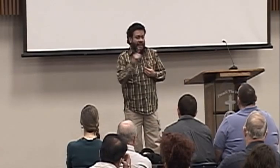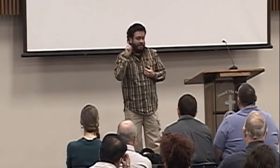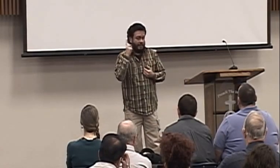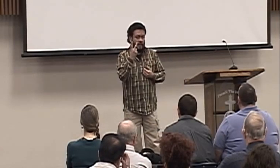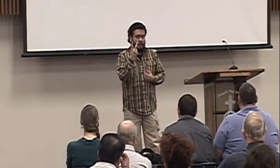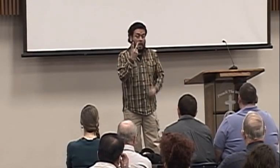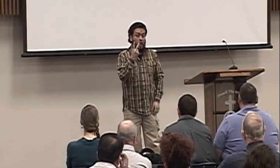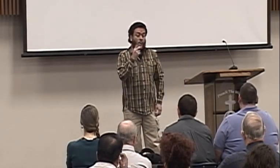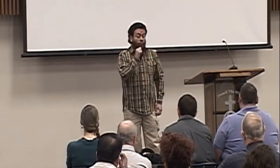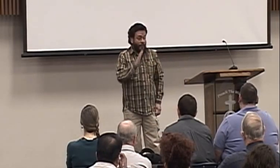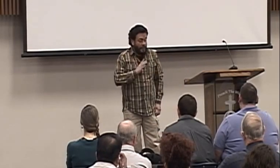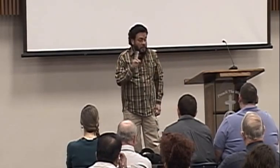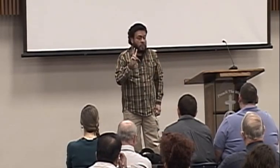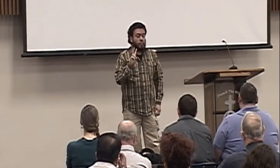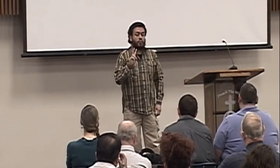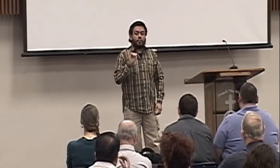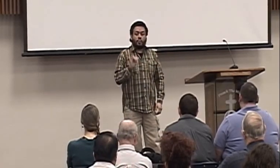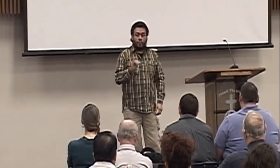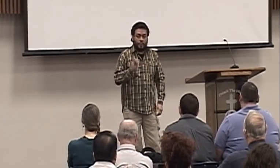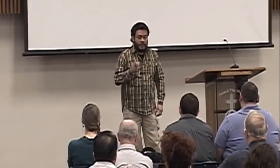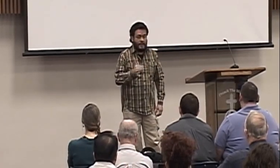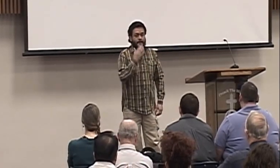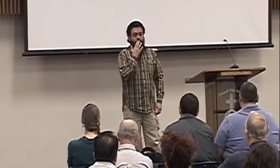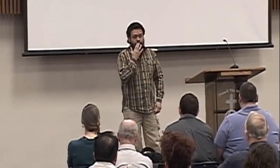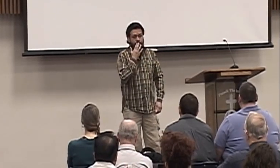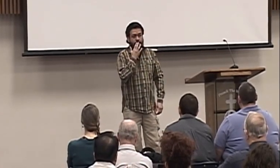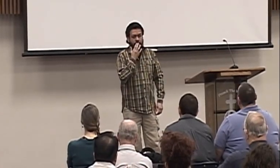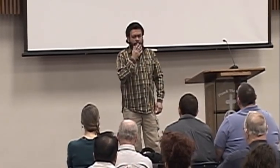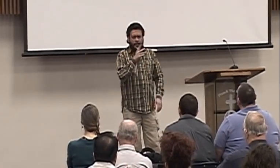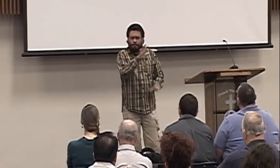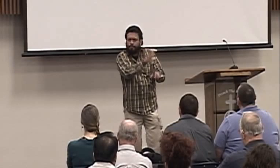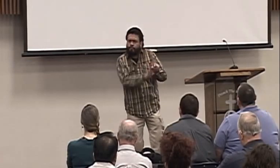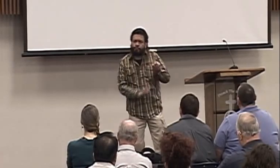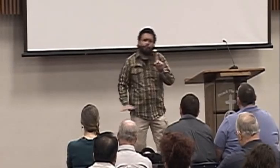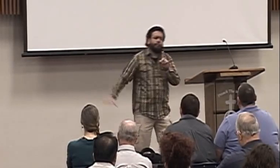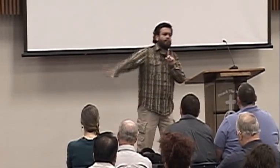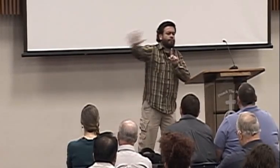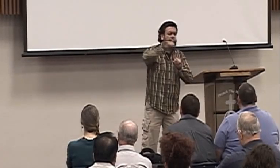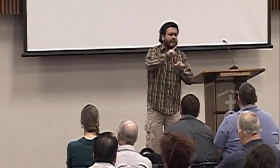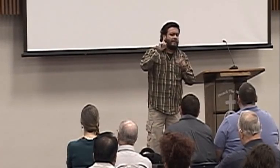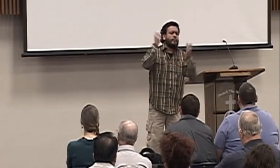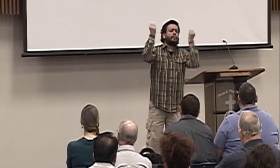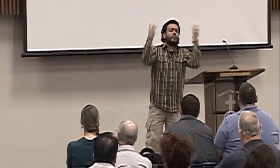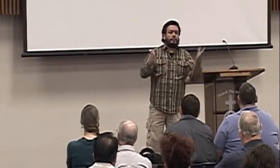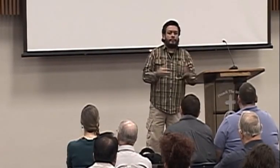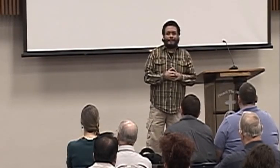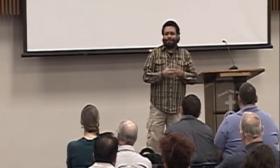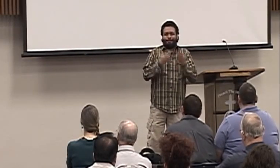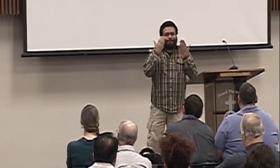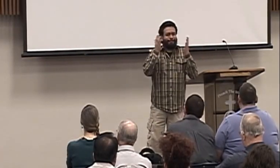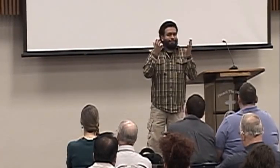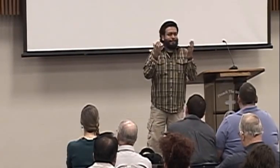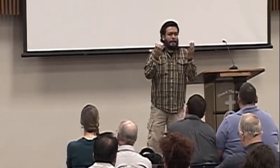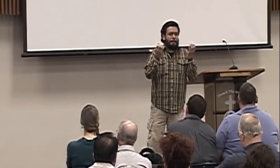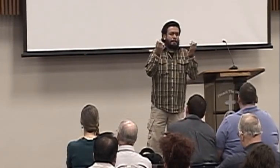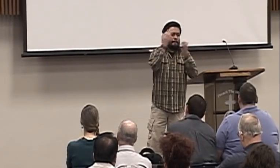and they said, we have two deaf girls. And so all over there, we don't know if there's a lot of